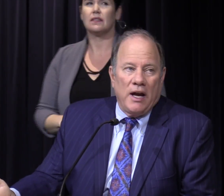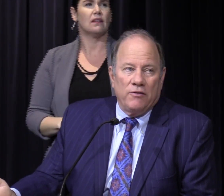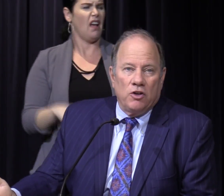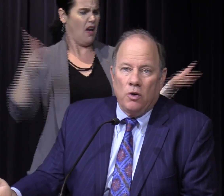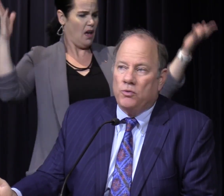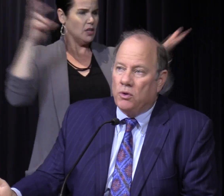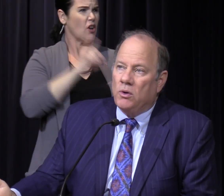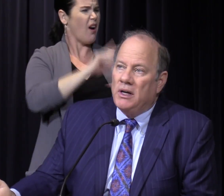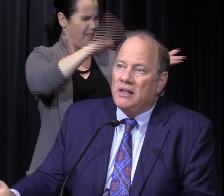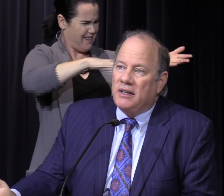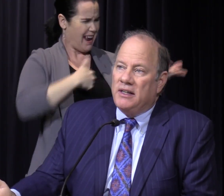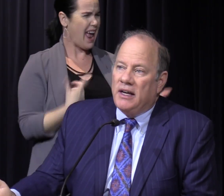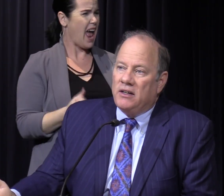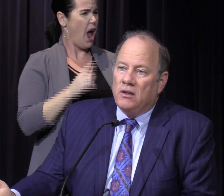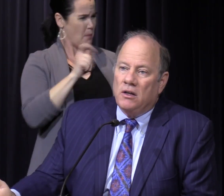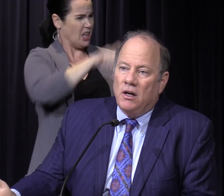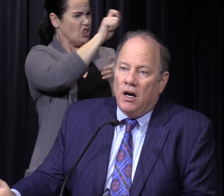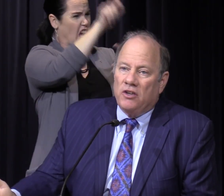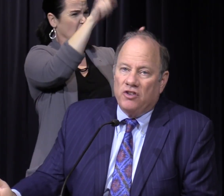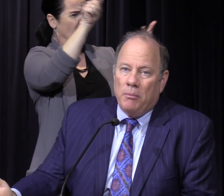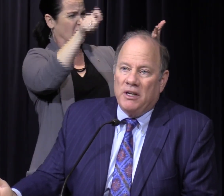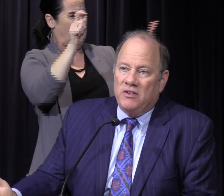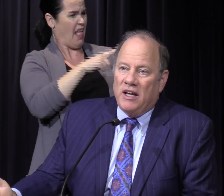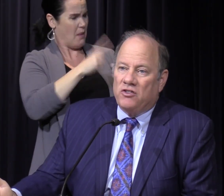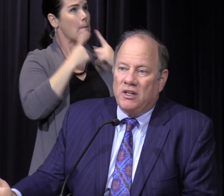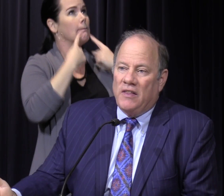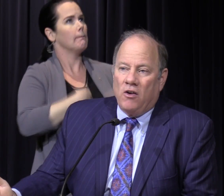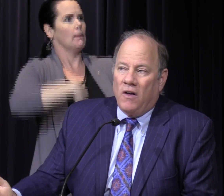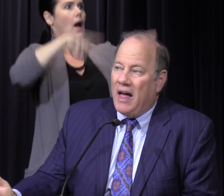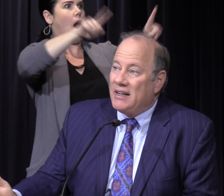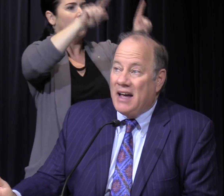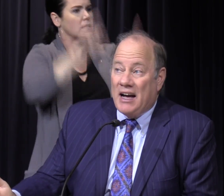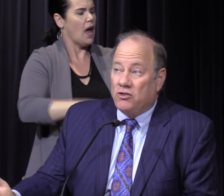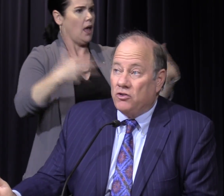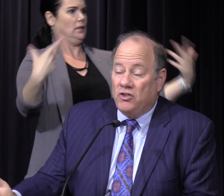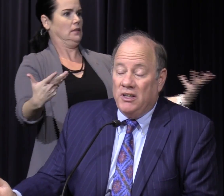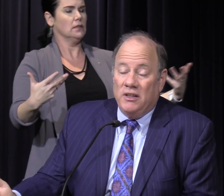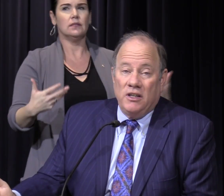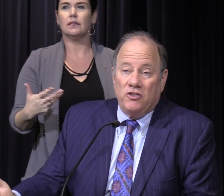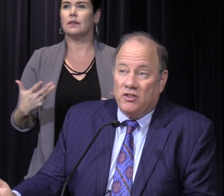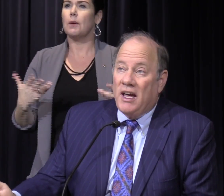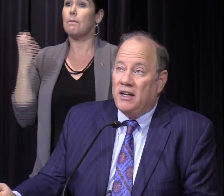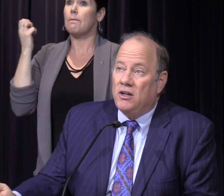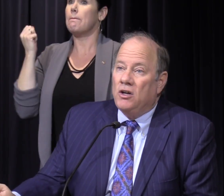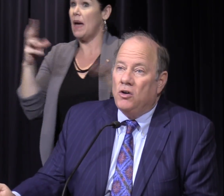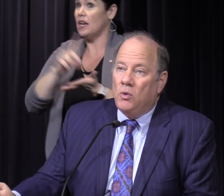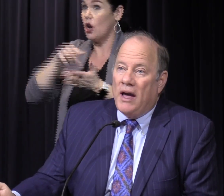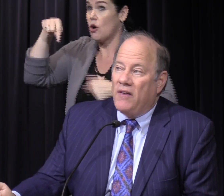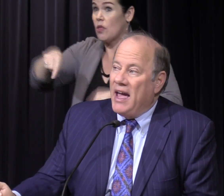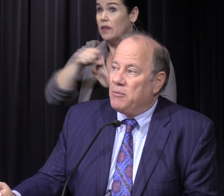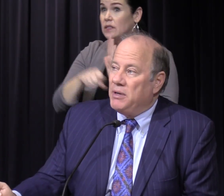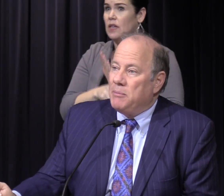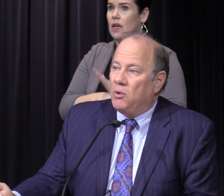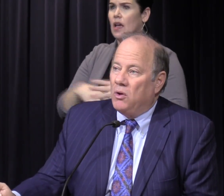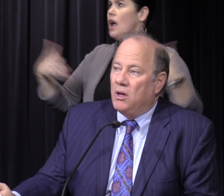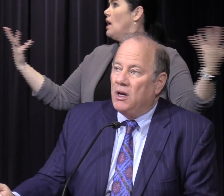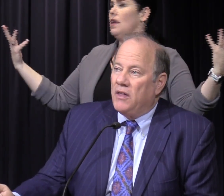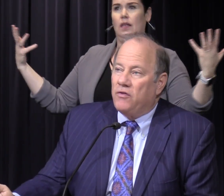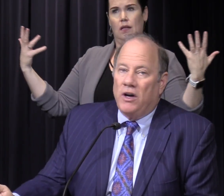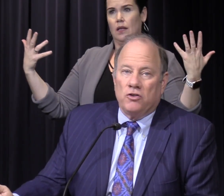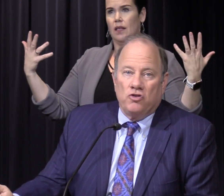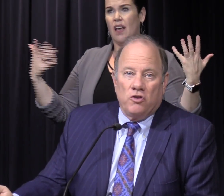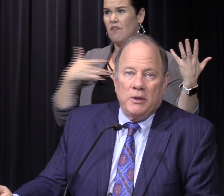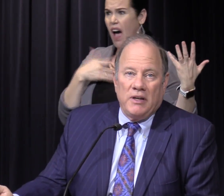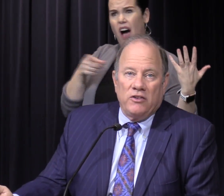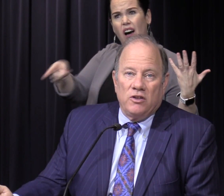hoops do I have to go through to get somebody tested? And there are a lot of doctors in this state who have had people